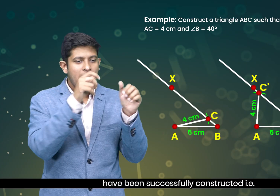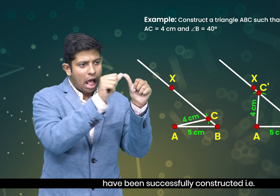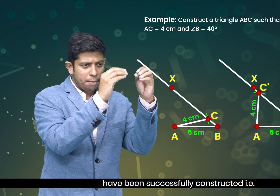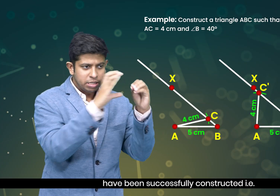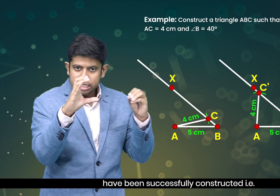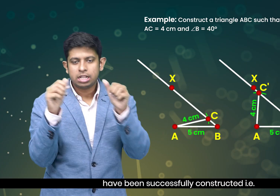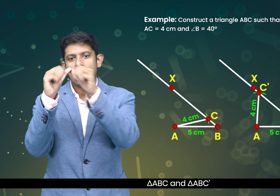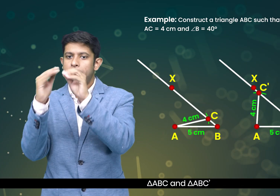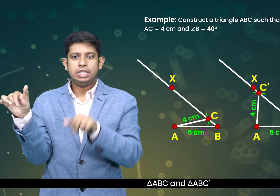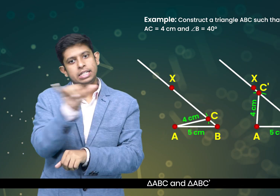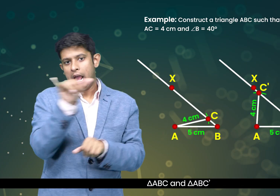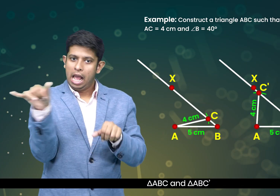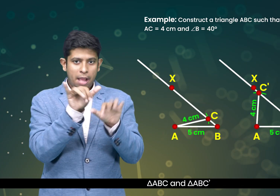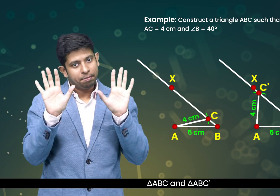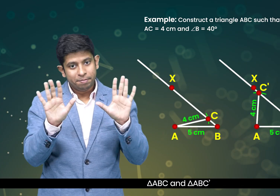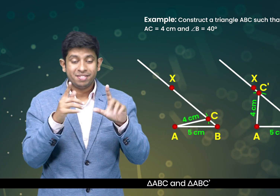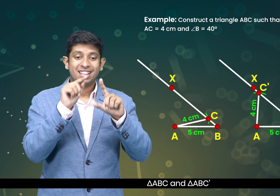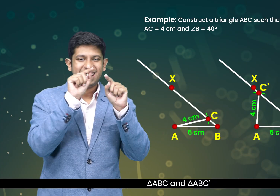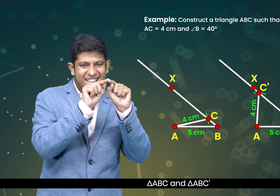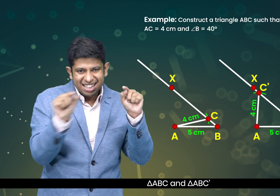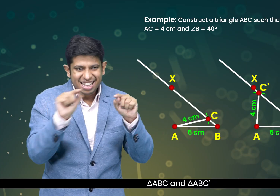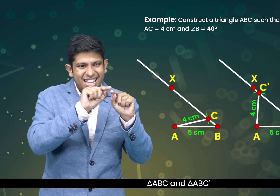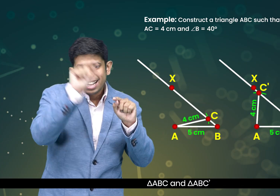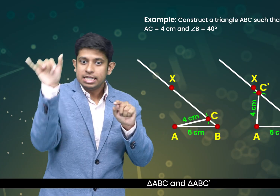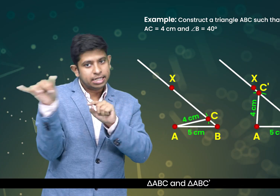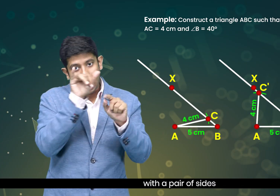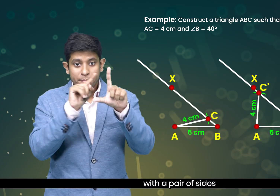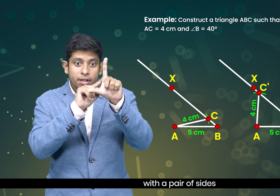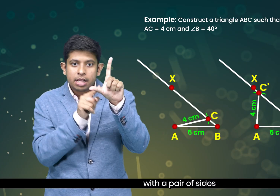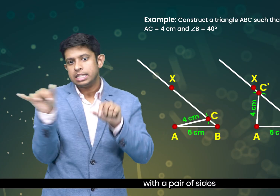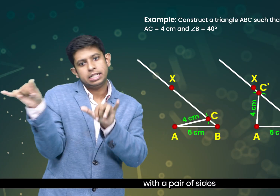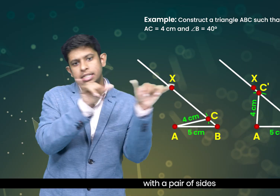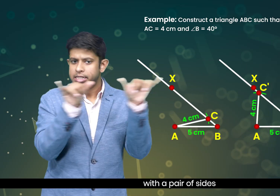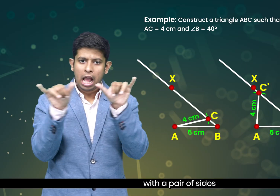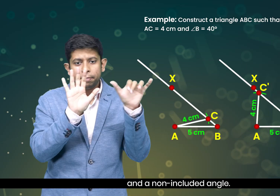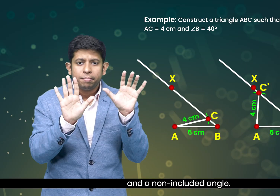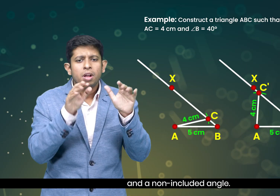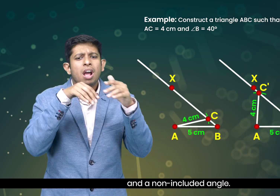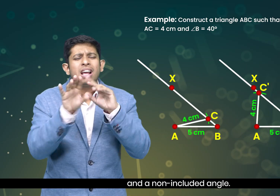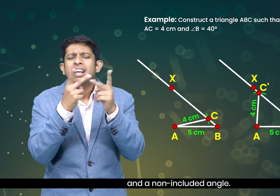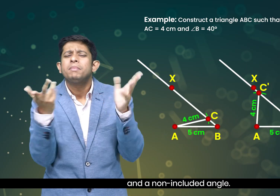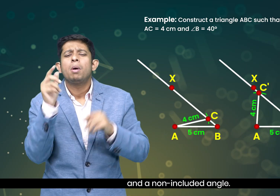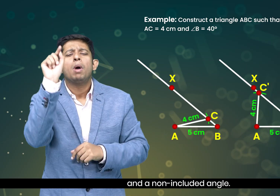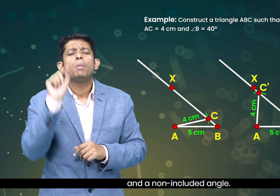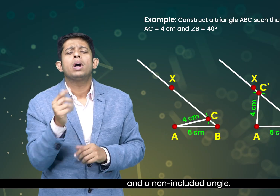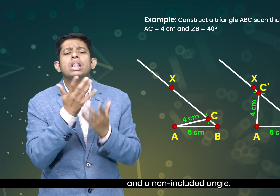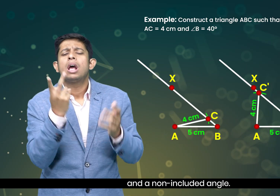is, triangle ABC and triangle ABC' with a pair of sides and a non-included angle.